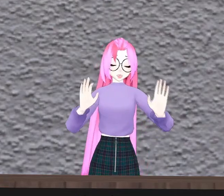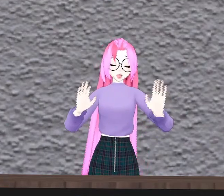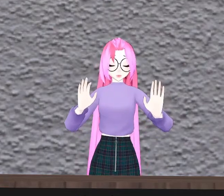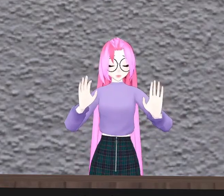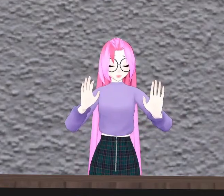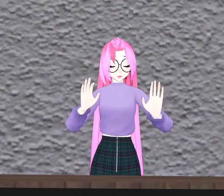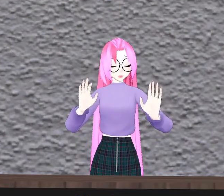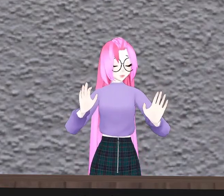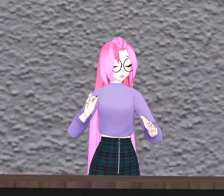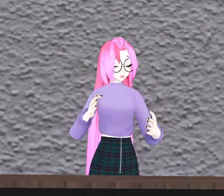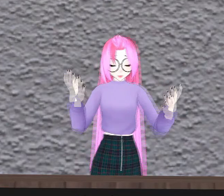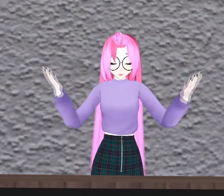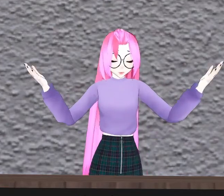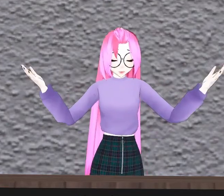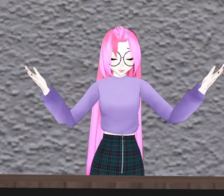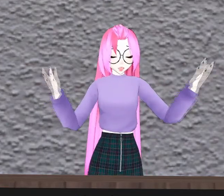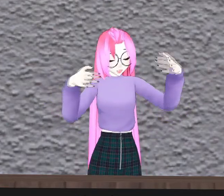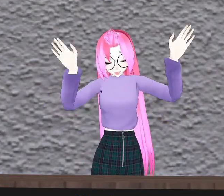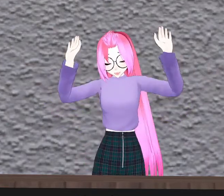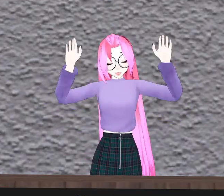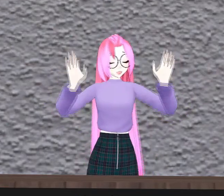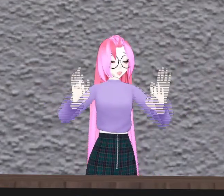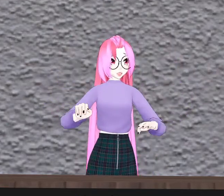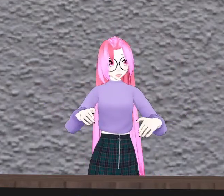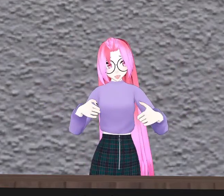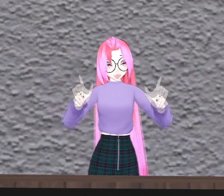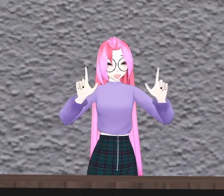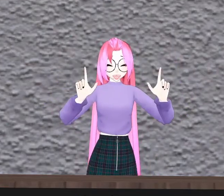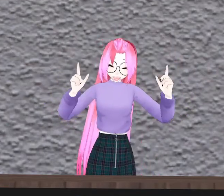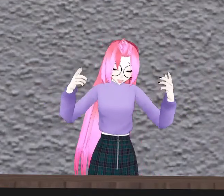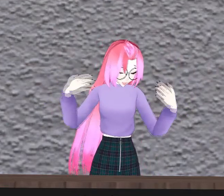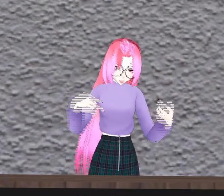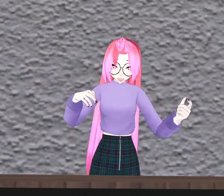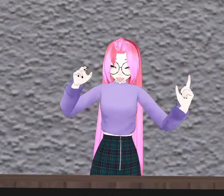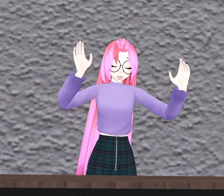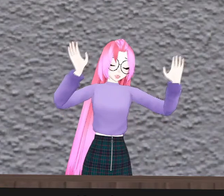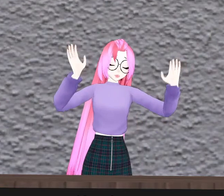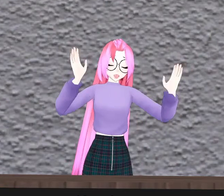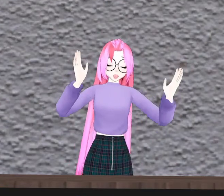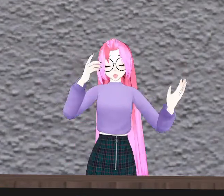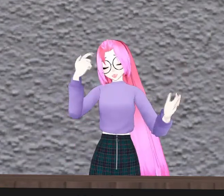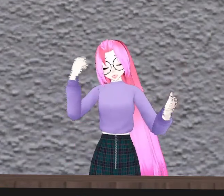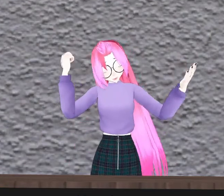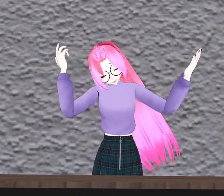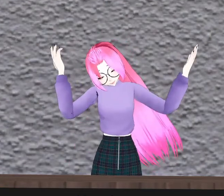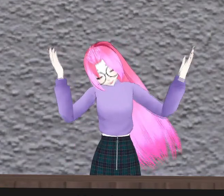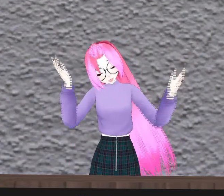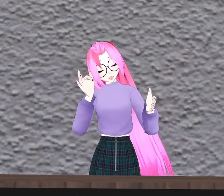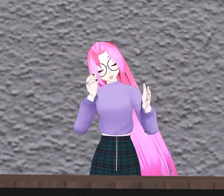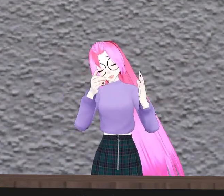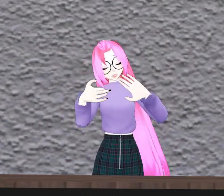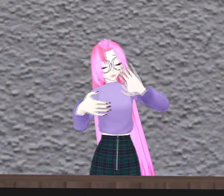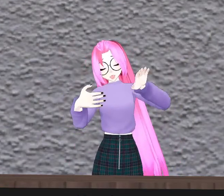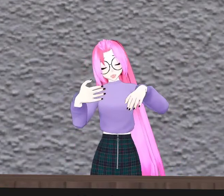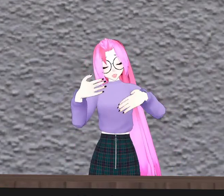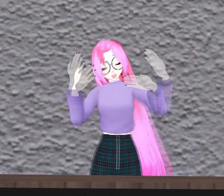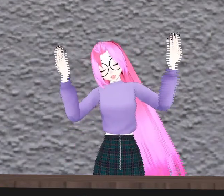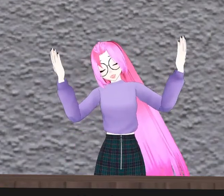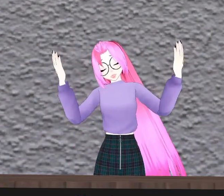sign that. That's it. And if they get offended, then they can be offended because that's what it is.